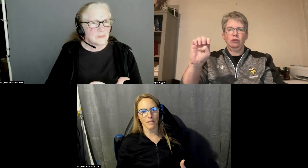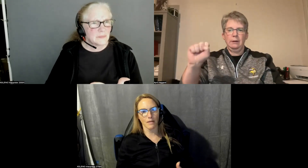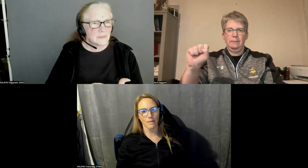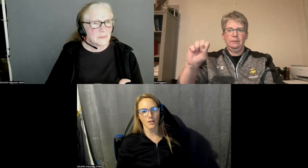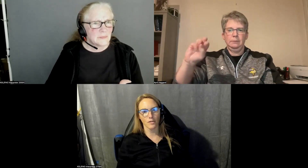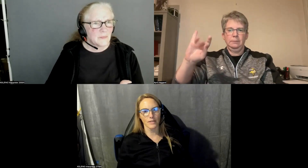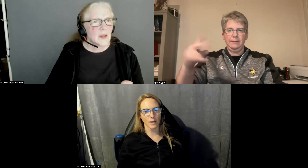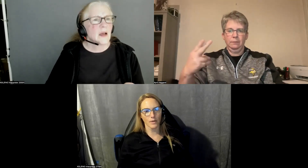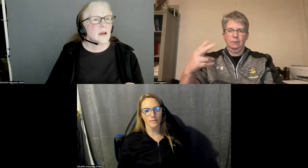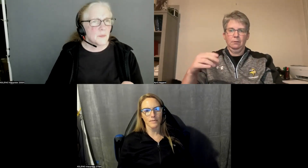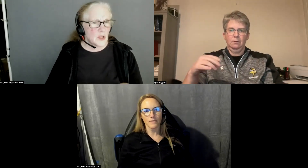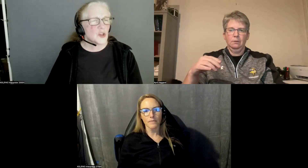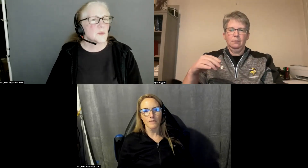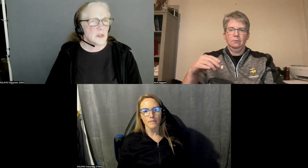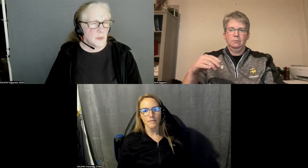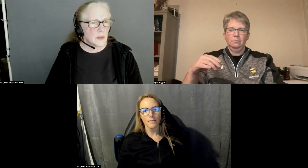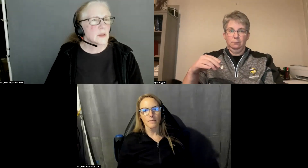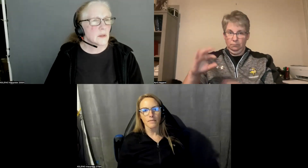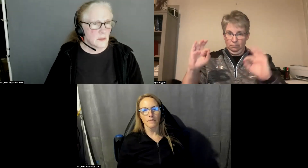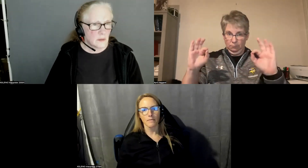Smith, I'm not sure the second one. and James Smith.